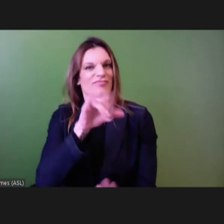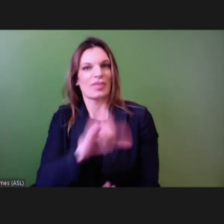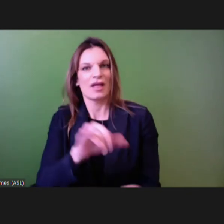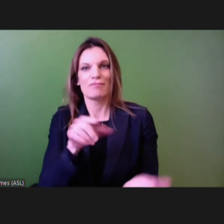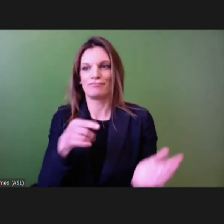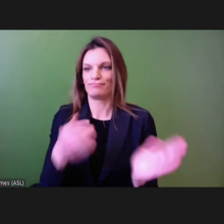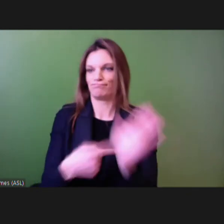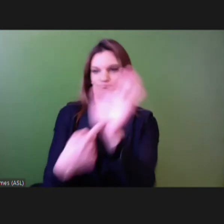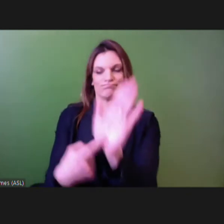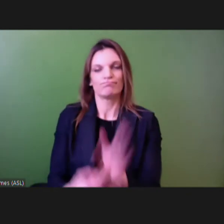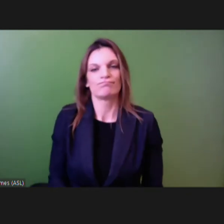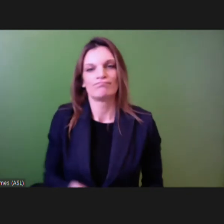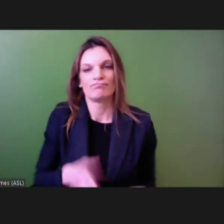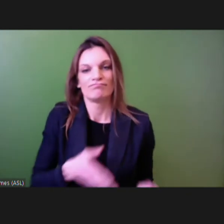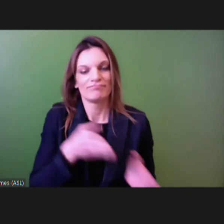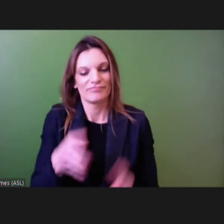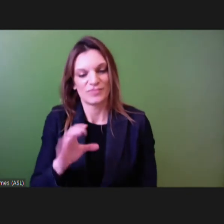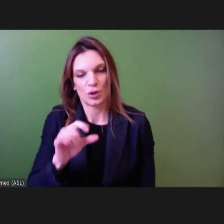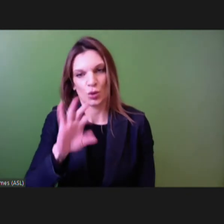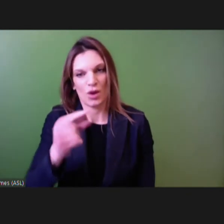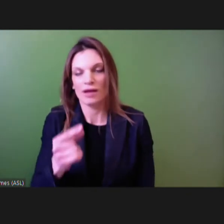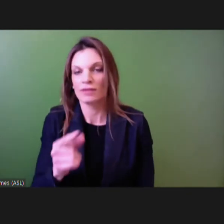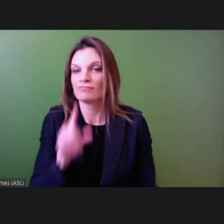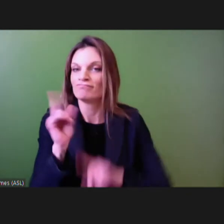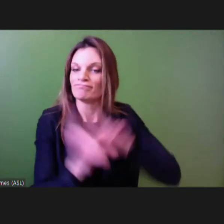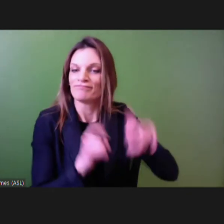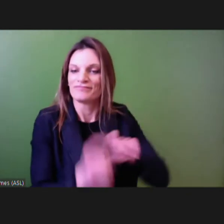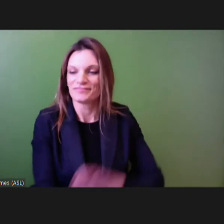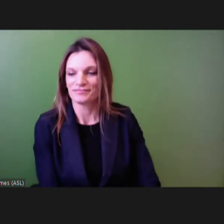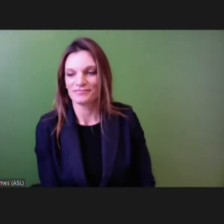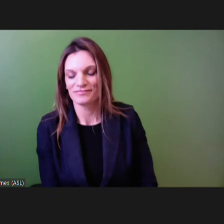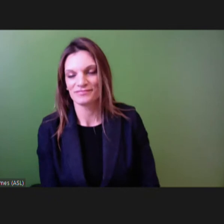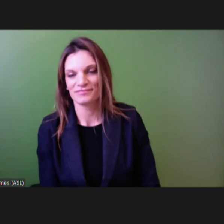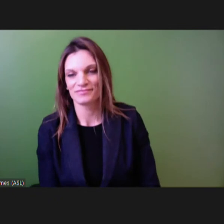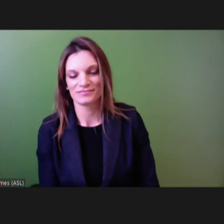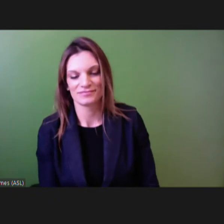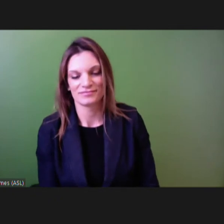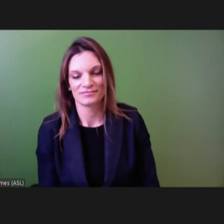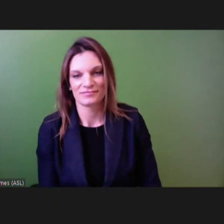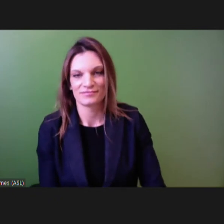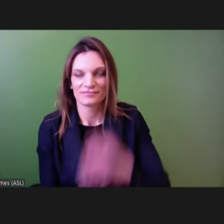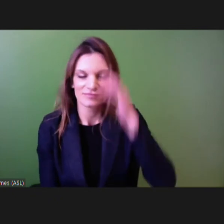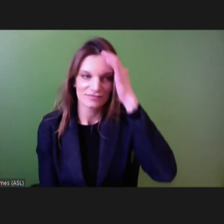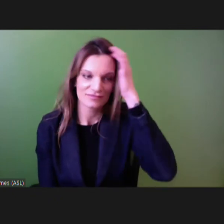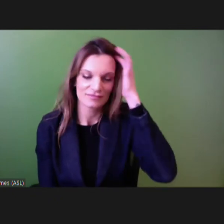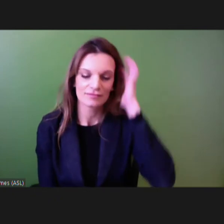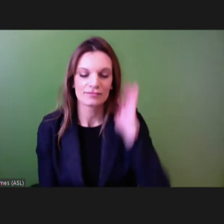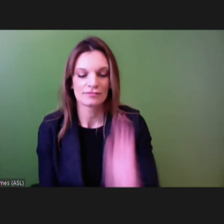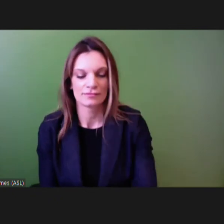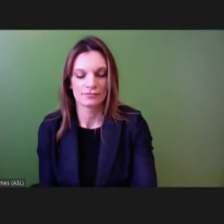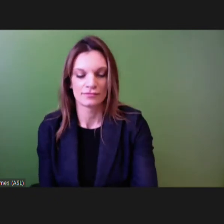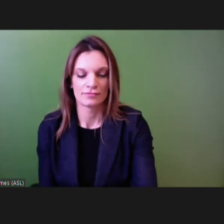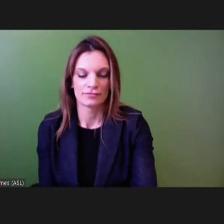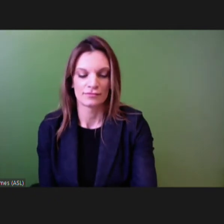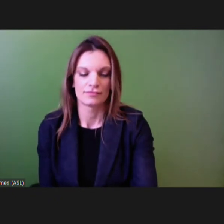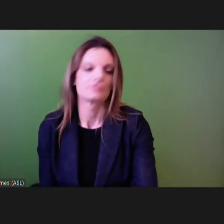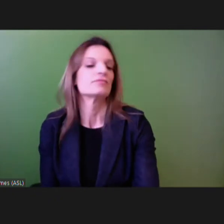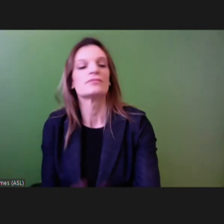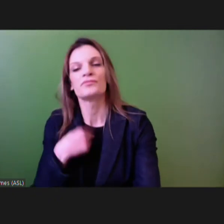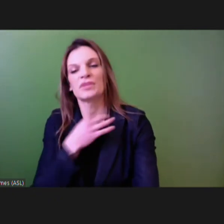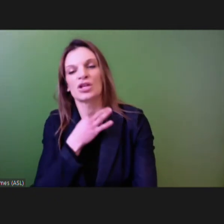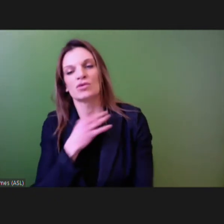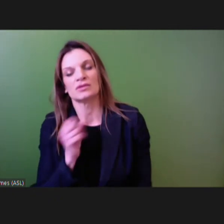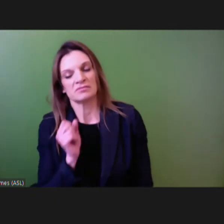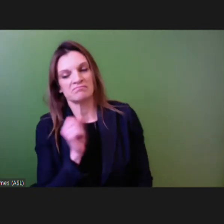Craig Mauger, please unmute yourself and ask your question. Hey, Secretary, thanks for taking my question. I am curious, do you